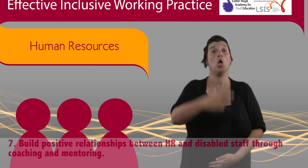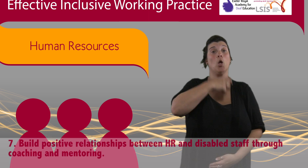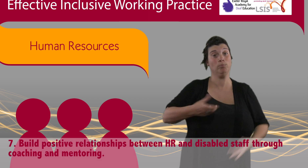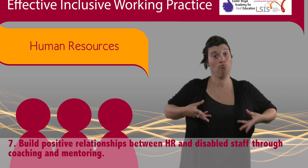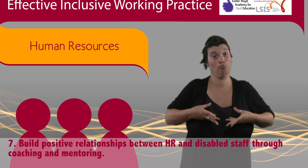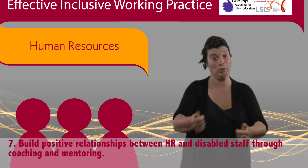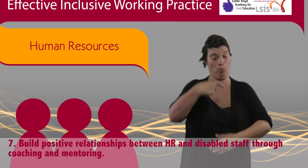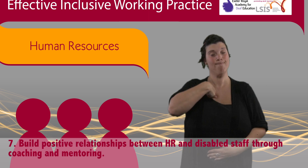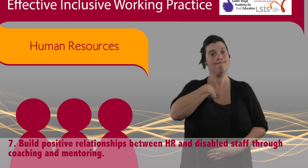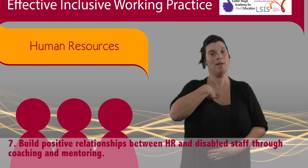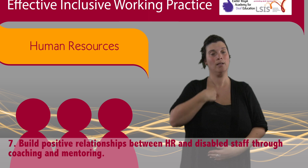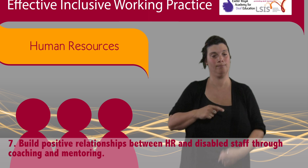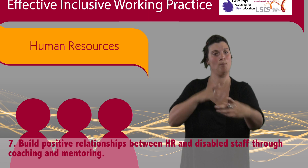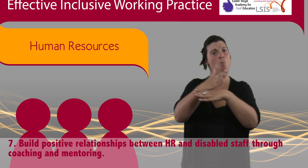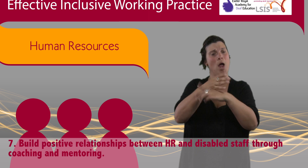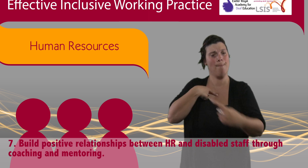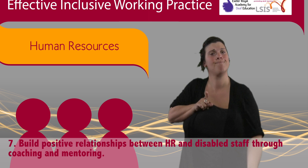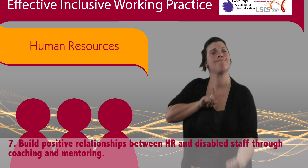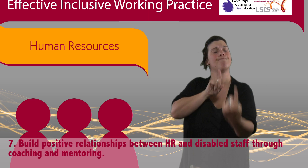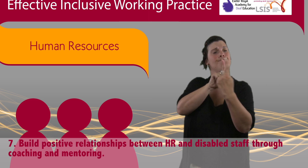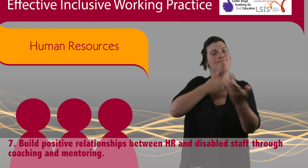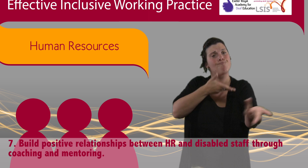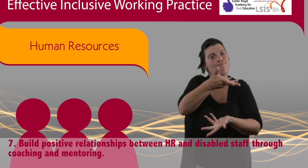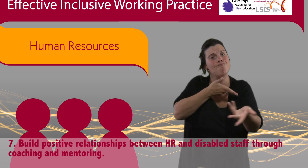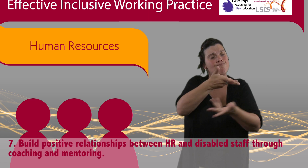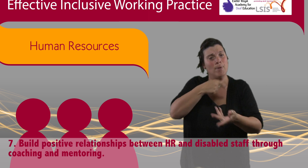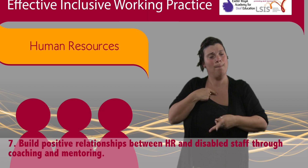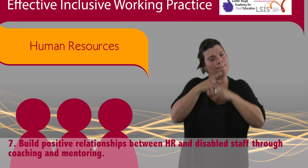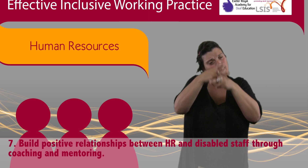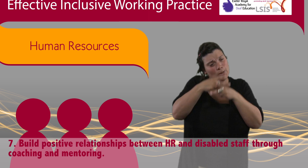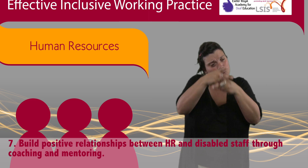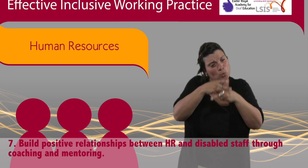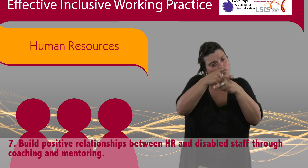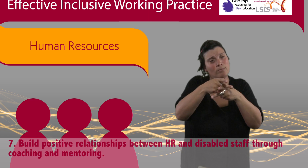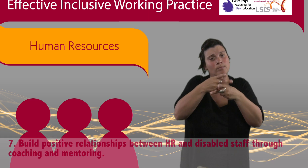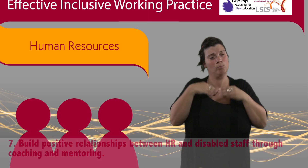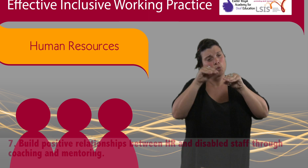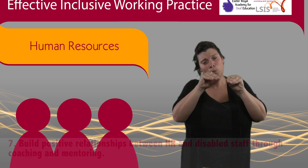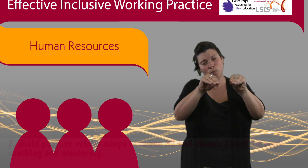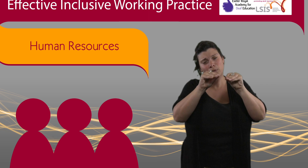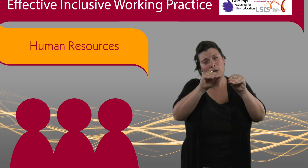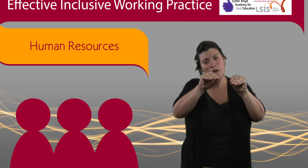Build positive relationships between HR and disabled staff through coaching and mentoring.